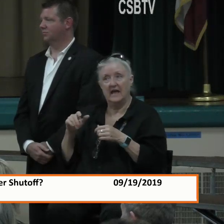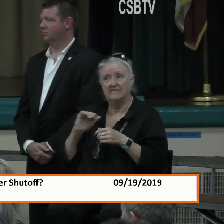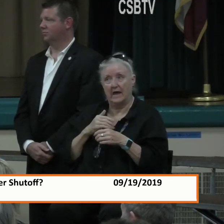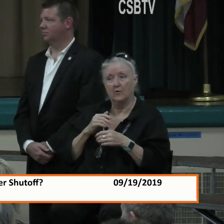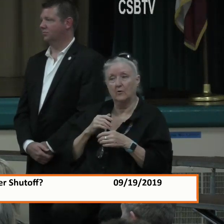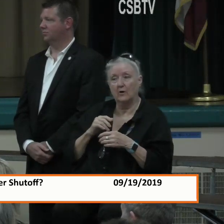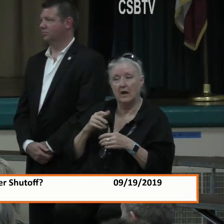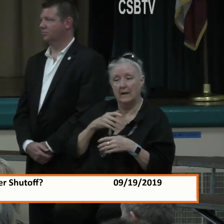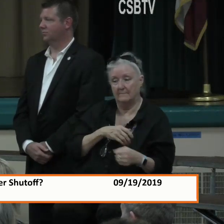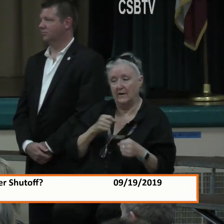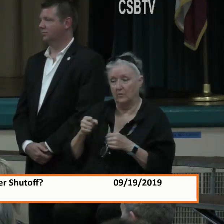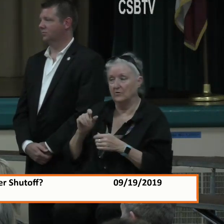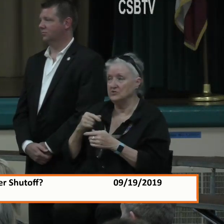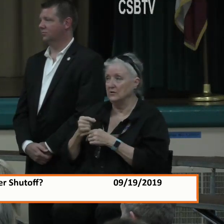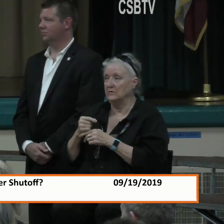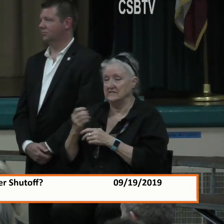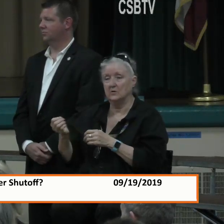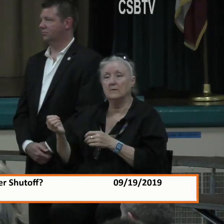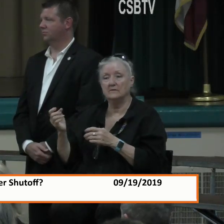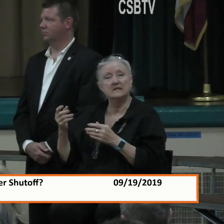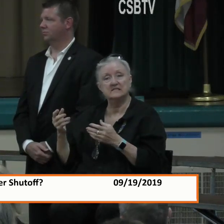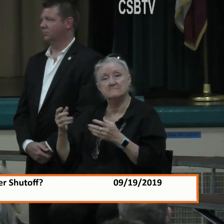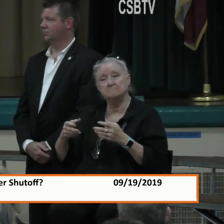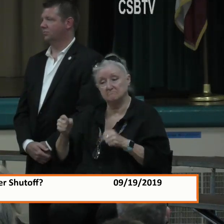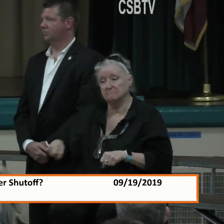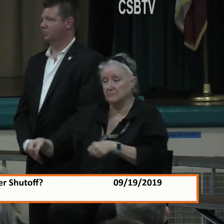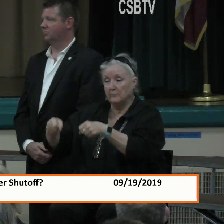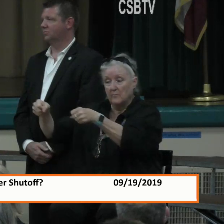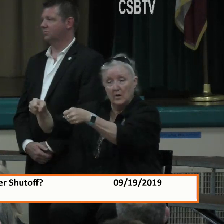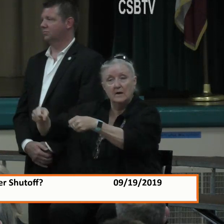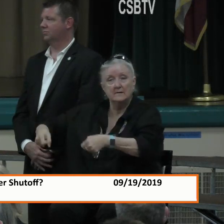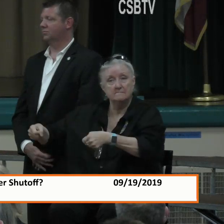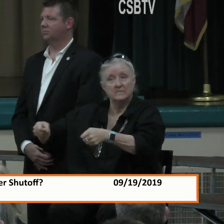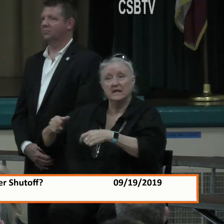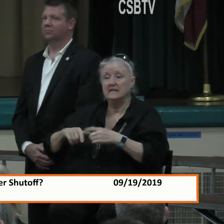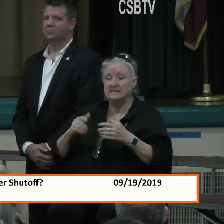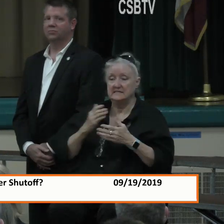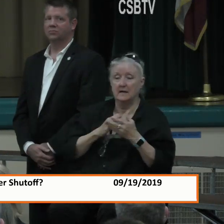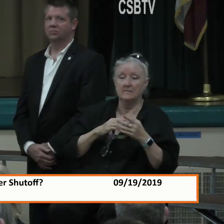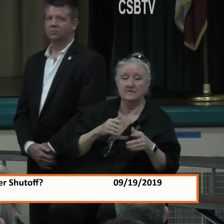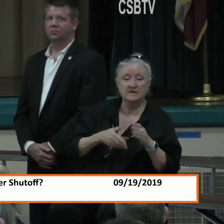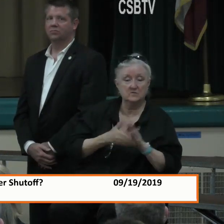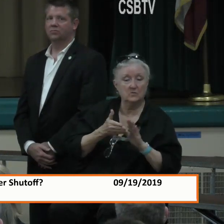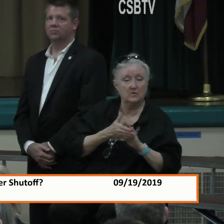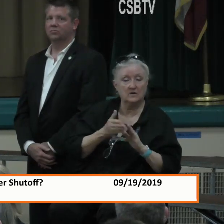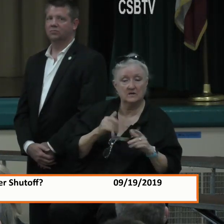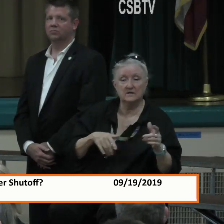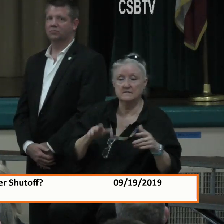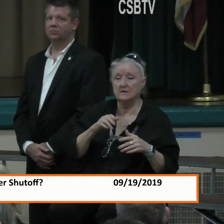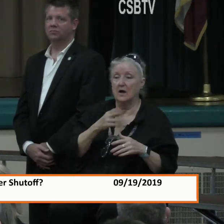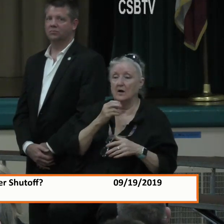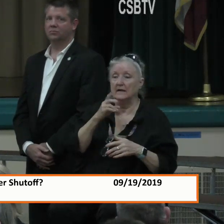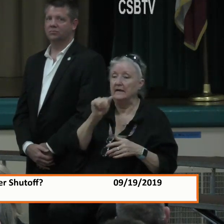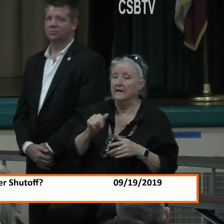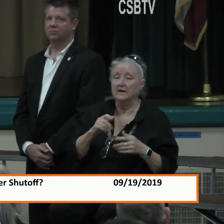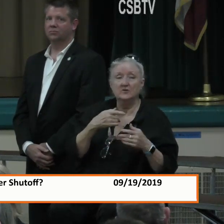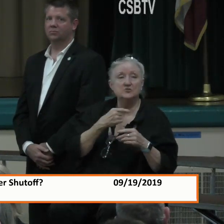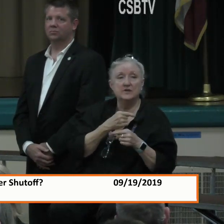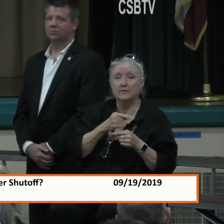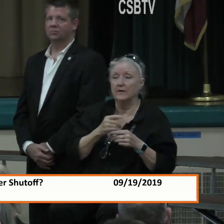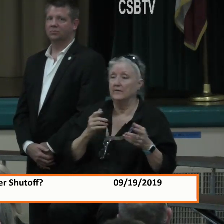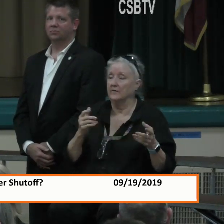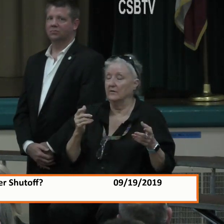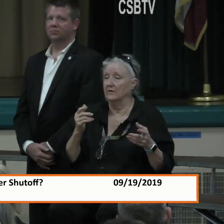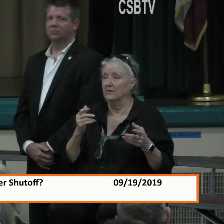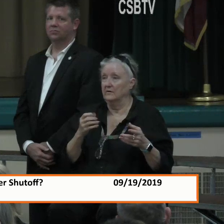power generation equipment that's portable, and sometimes some of these equipment cabinets will run off of something as simple as a Honda generator. It's just a matter